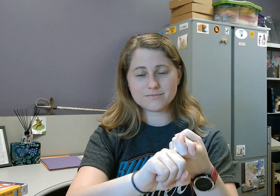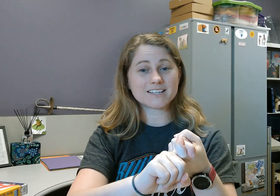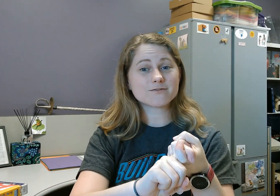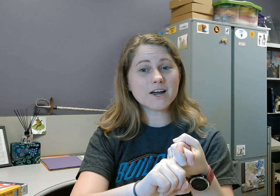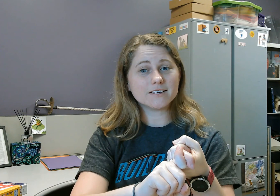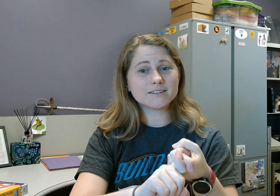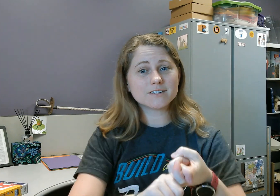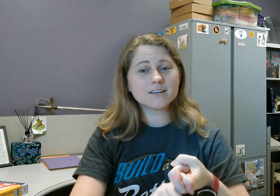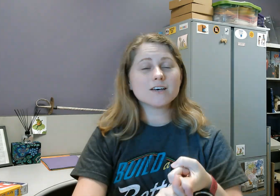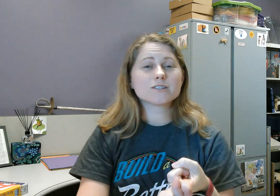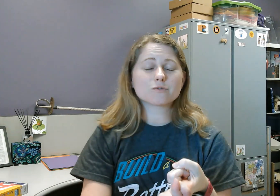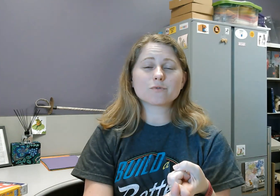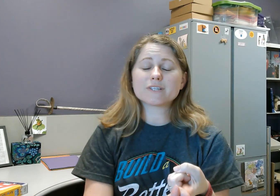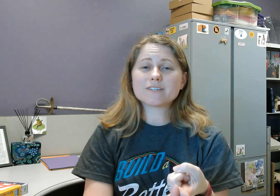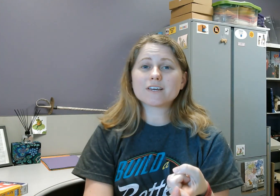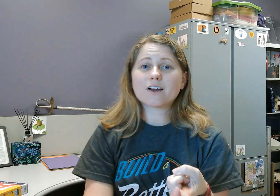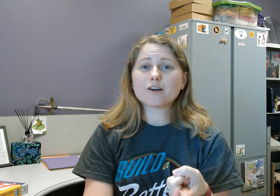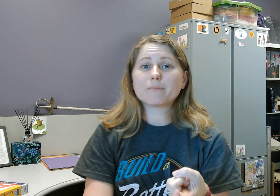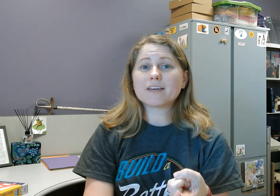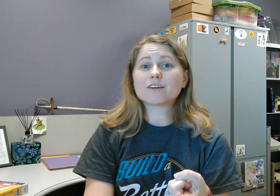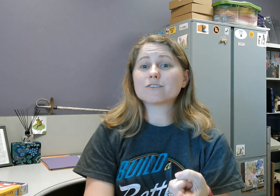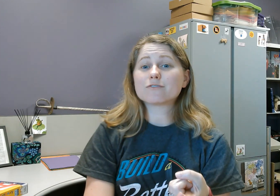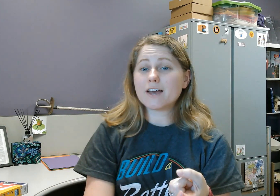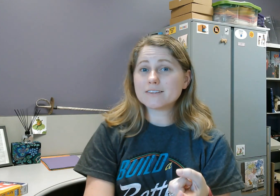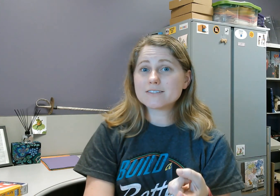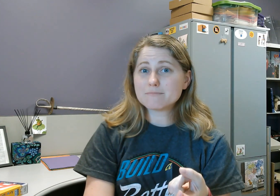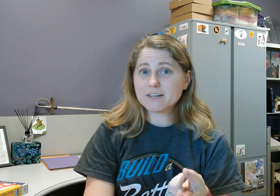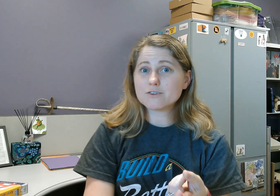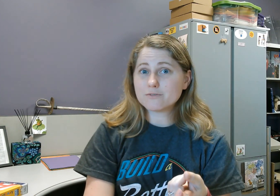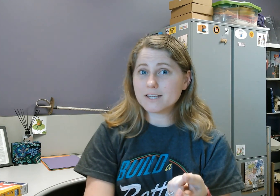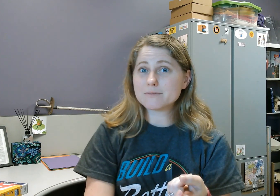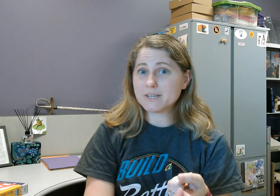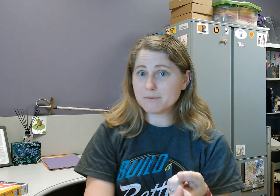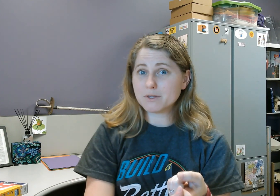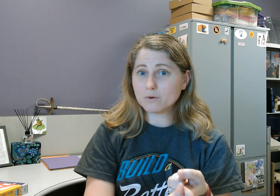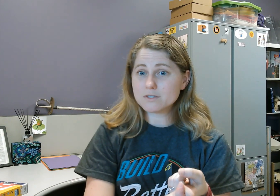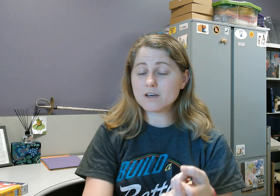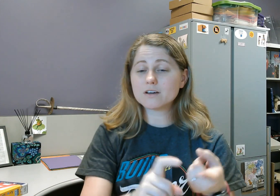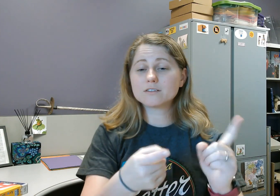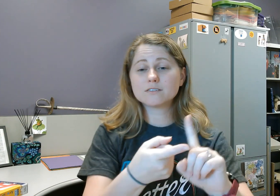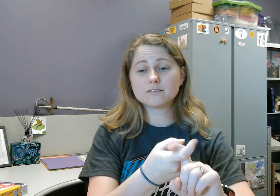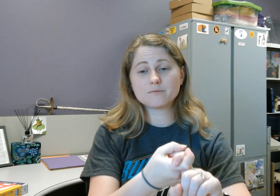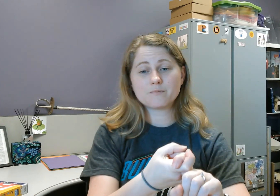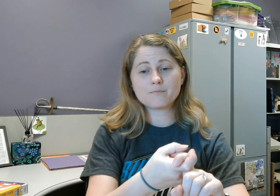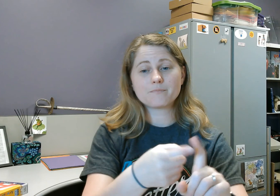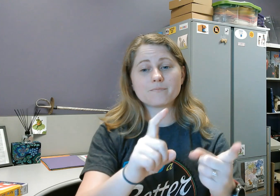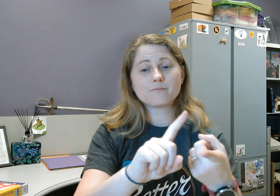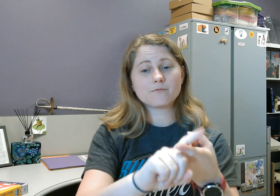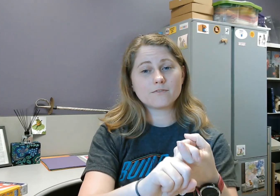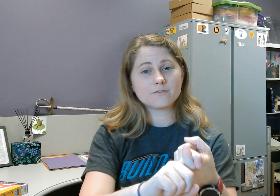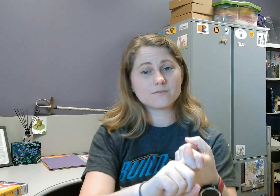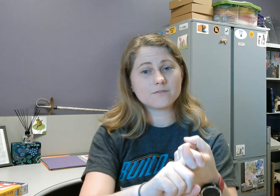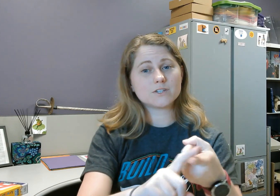And that's friend. So when we sing our Make Good Friends, Make New Friends But Keep the Old song, we